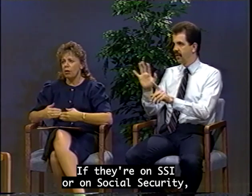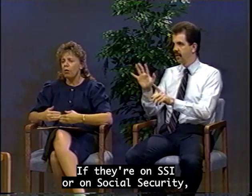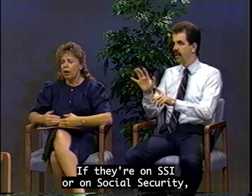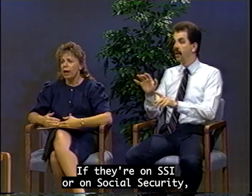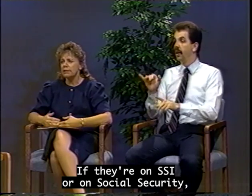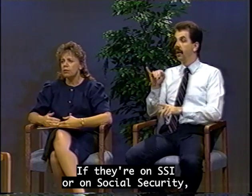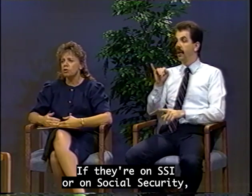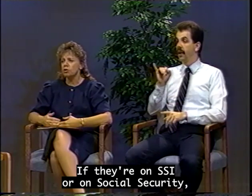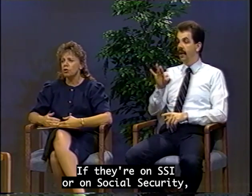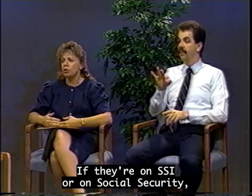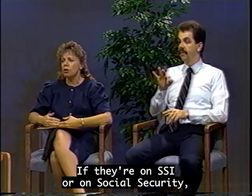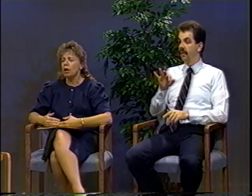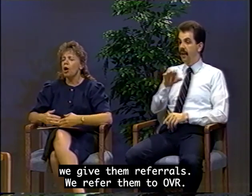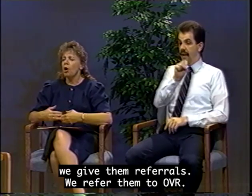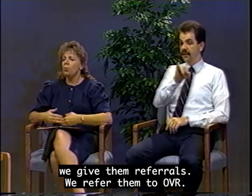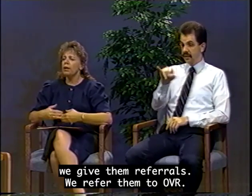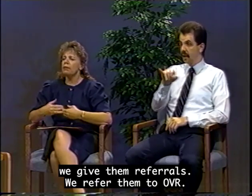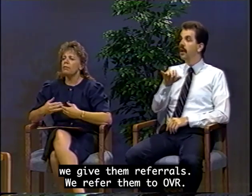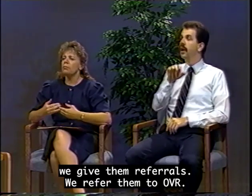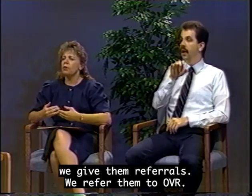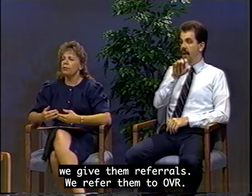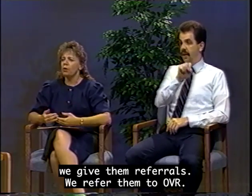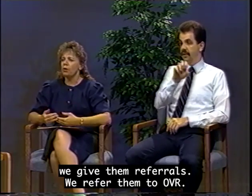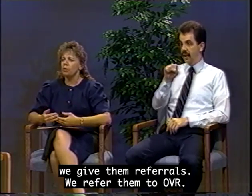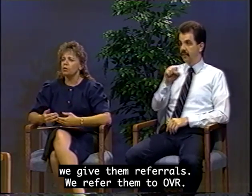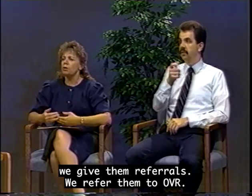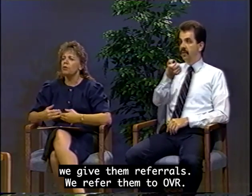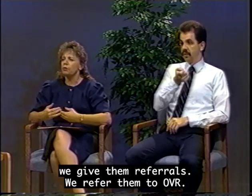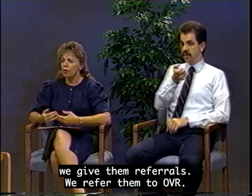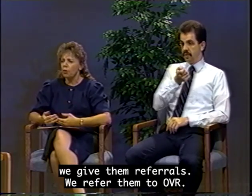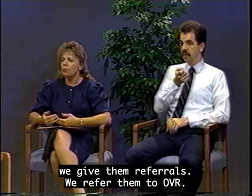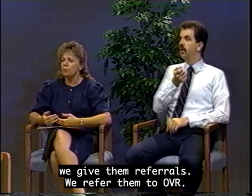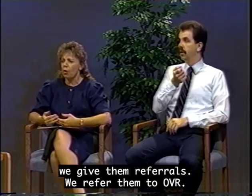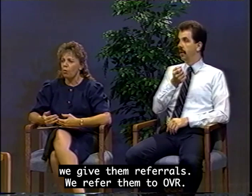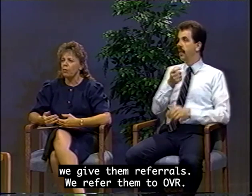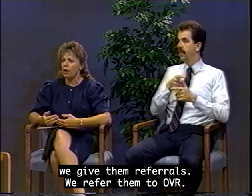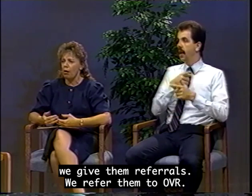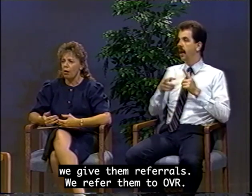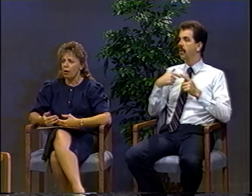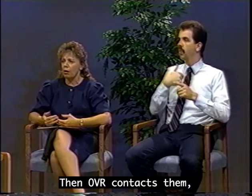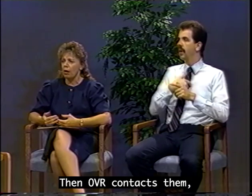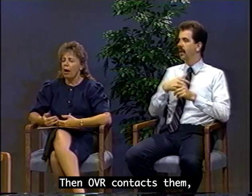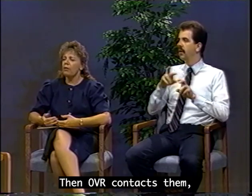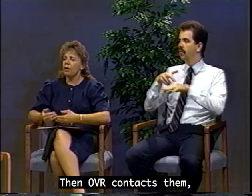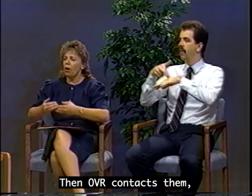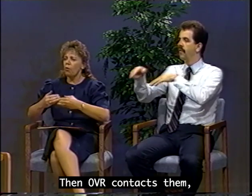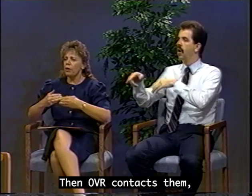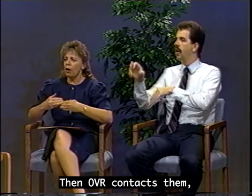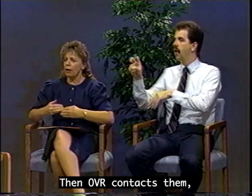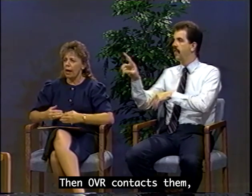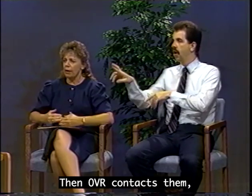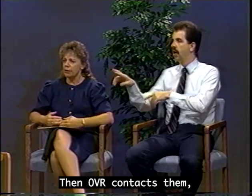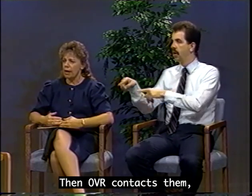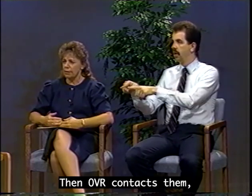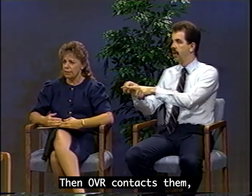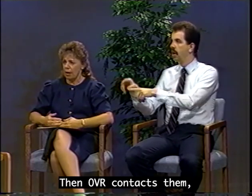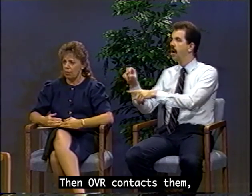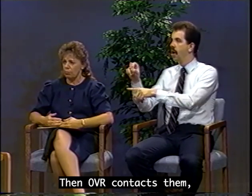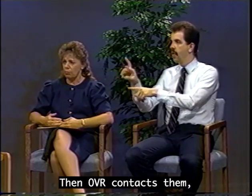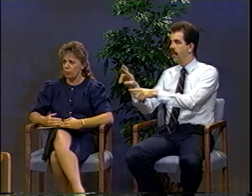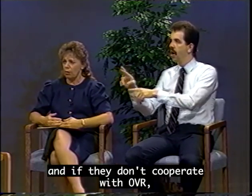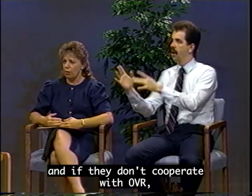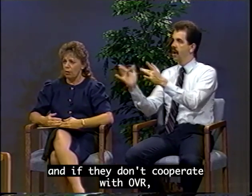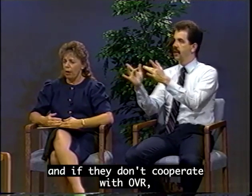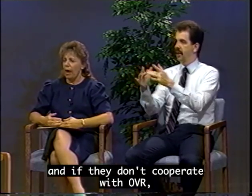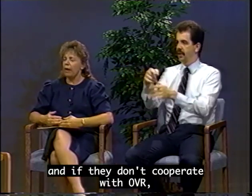SSI or on Social Security, we give them referrals. We refer them to OVR. Then OVR contacts